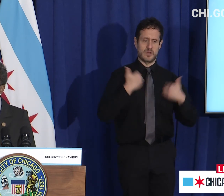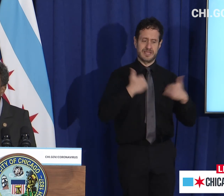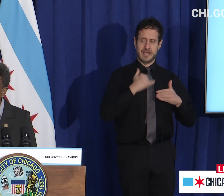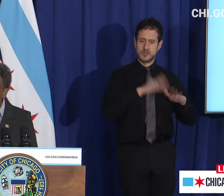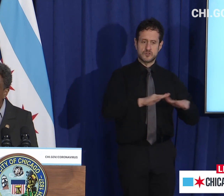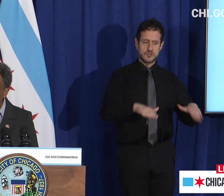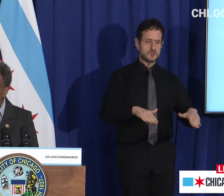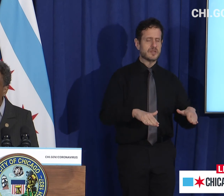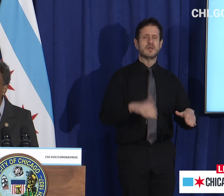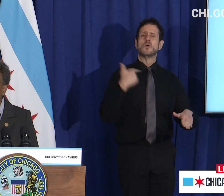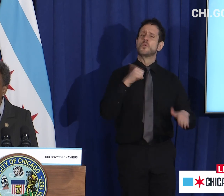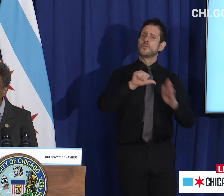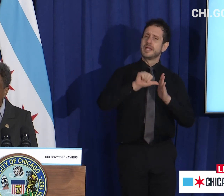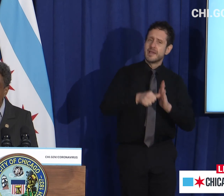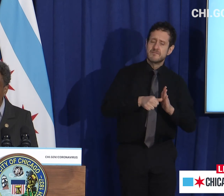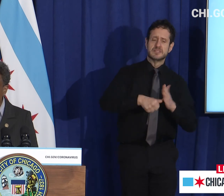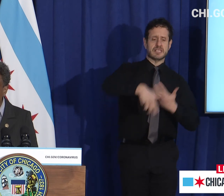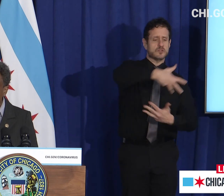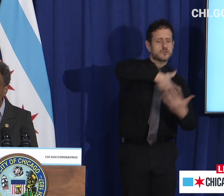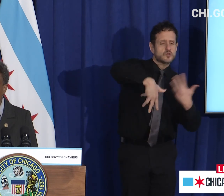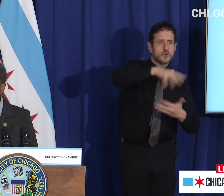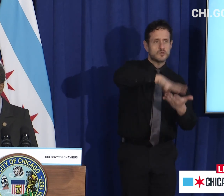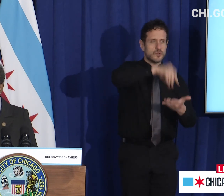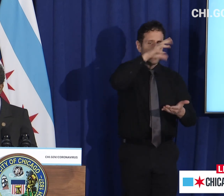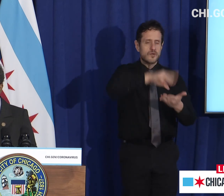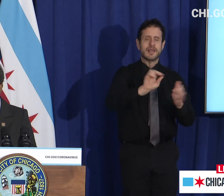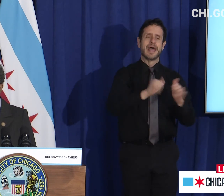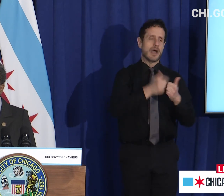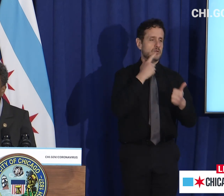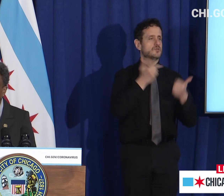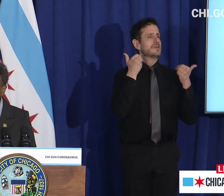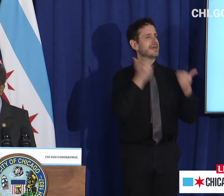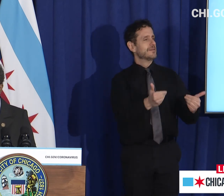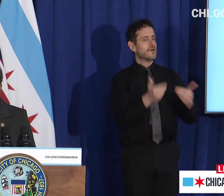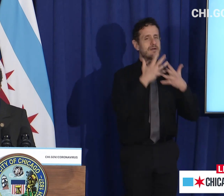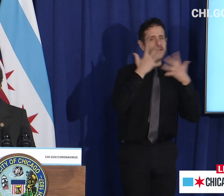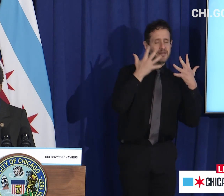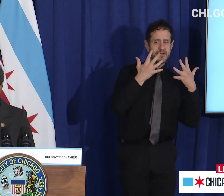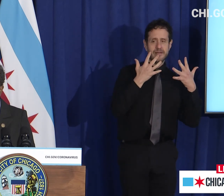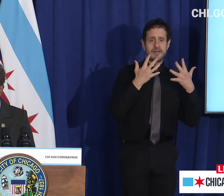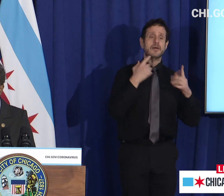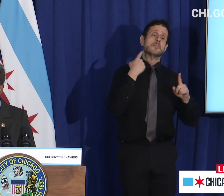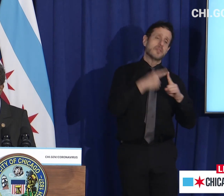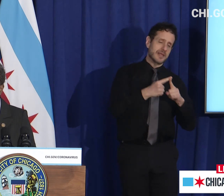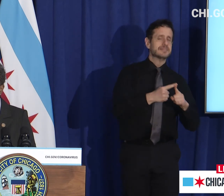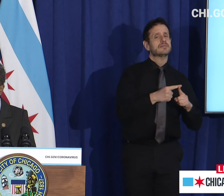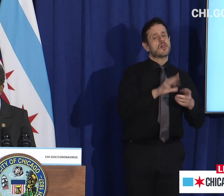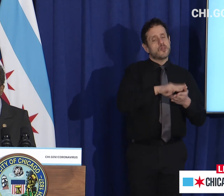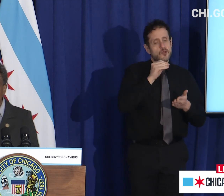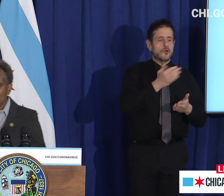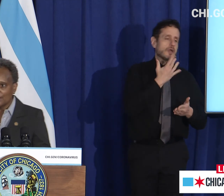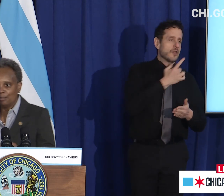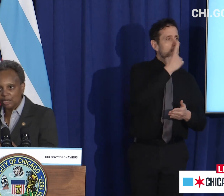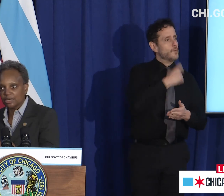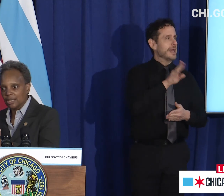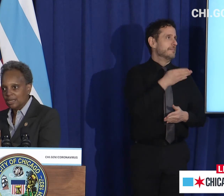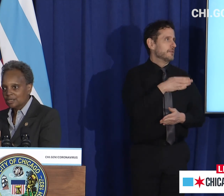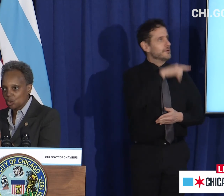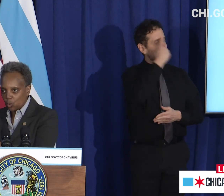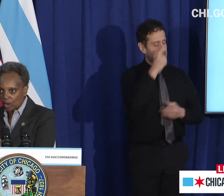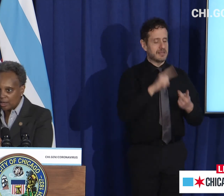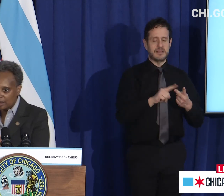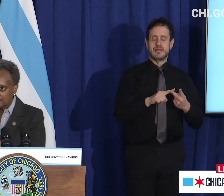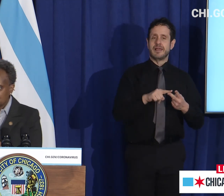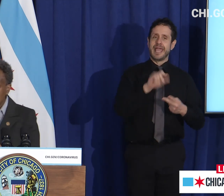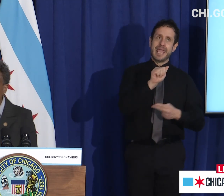It's social and emotional learning, as well as your colors, your ABCs, your numbers. So the ability